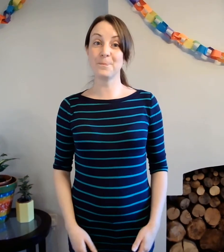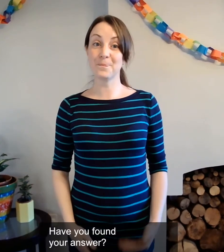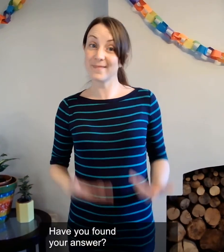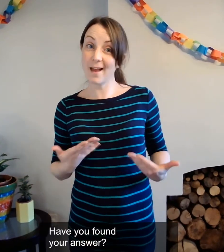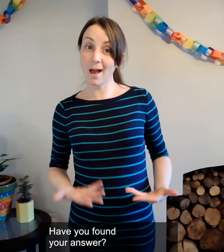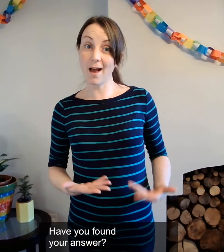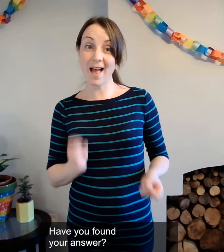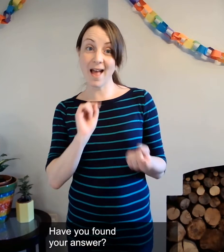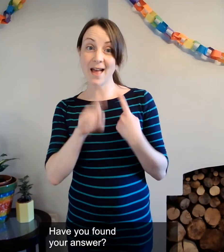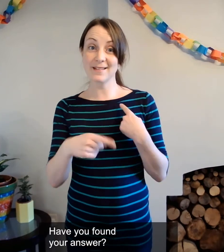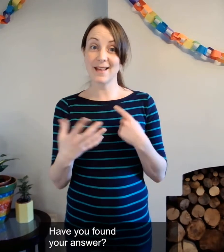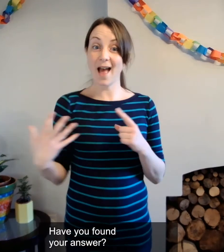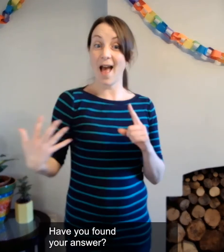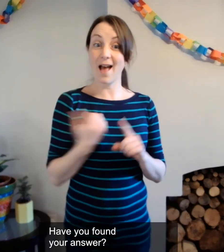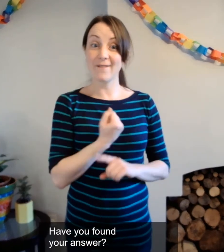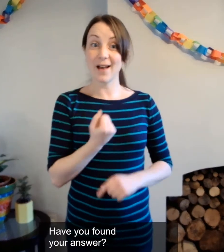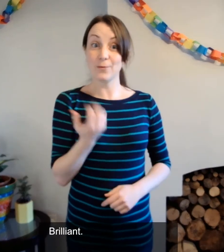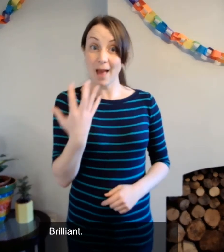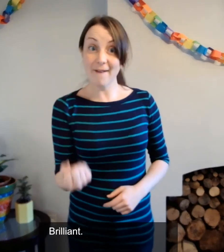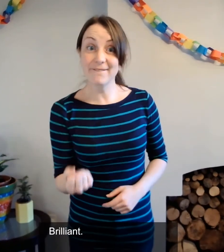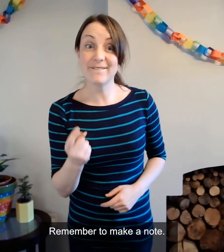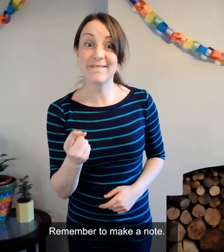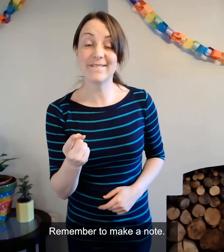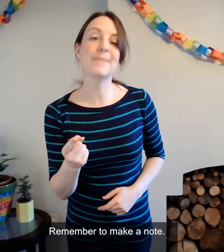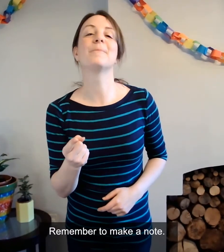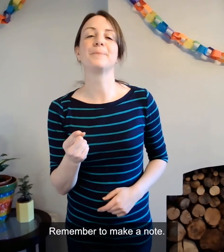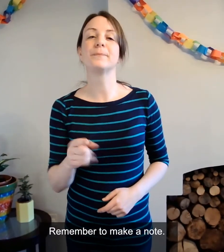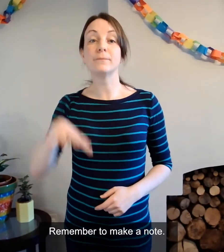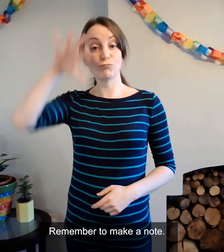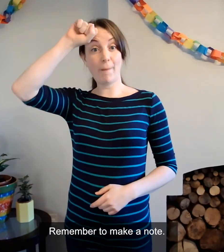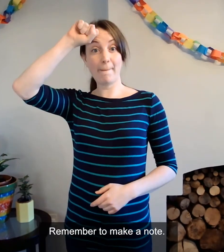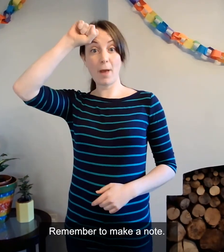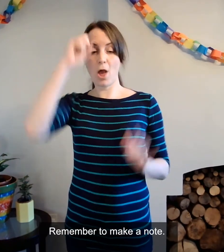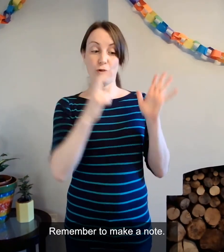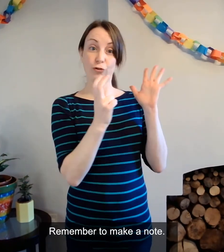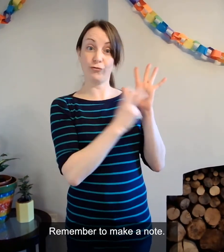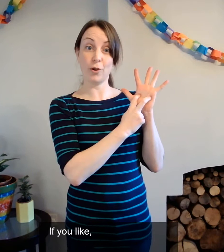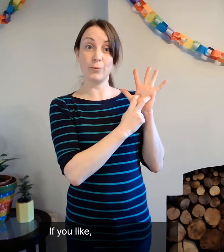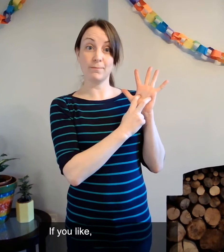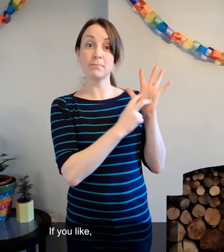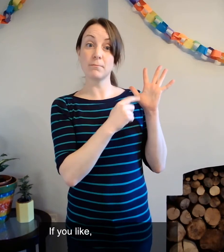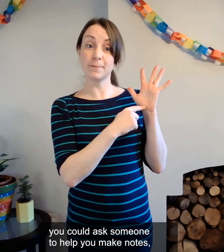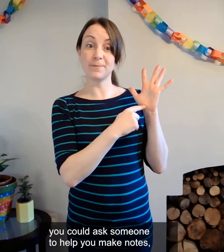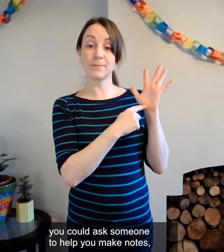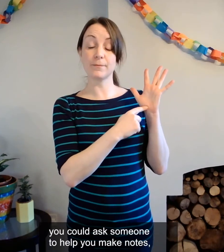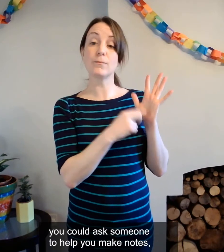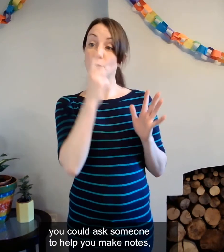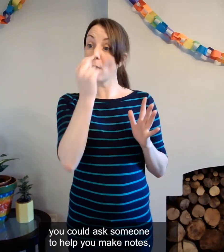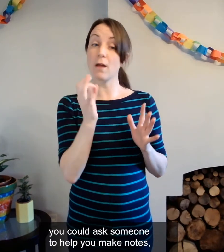Have you found your answer? Brilliant. Remember to make a note. If you like, you could ask someone to help you